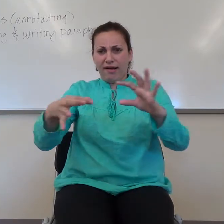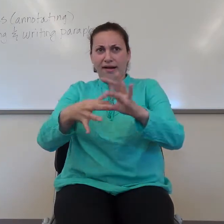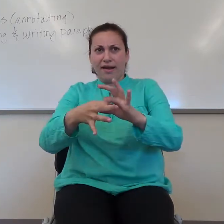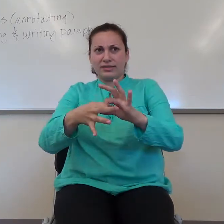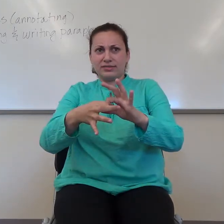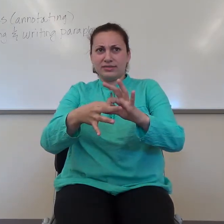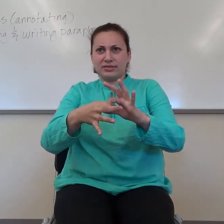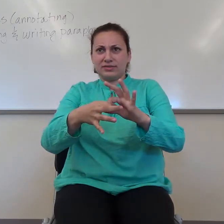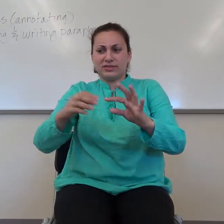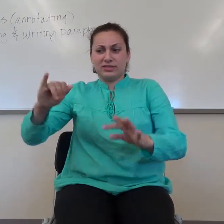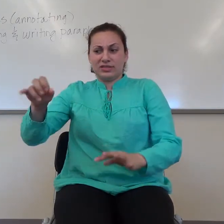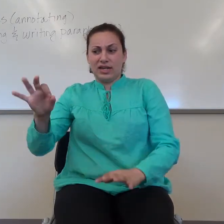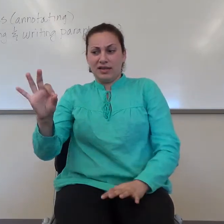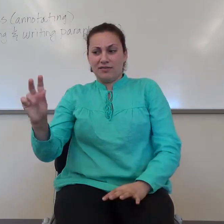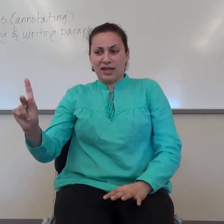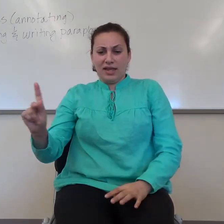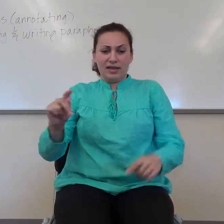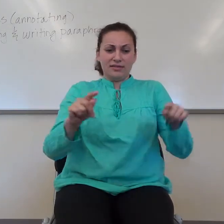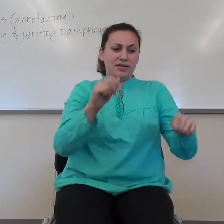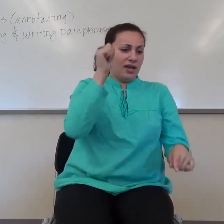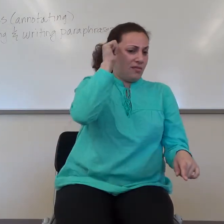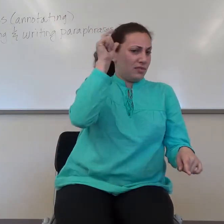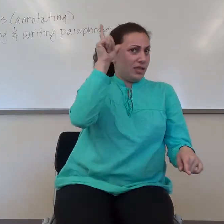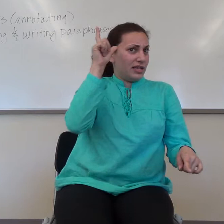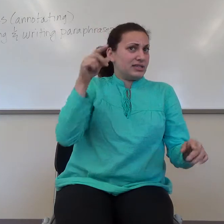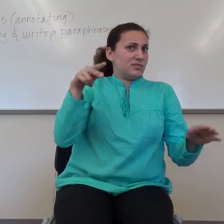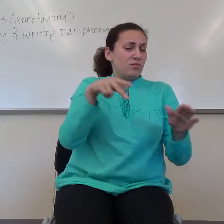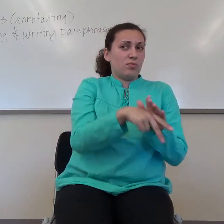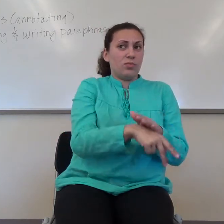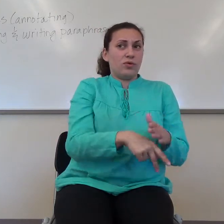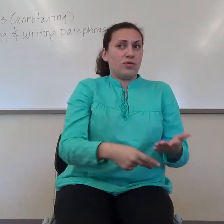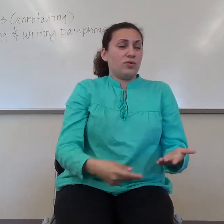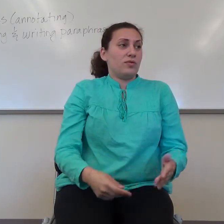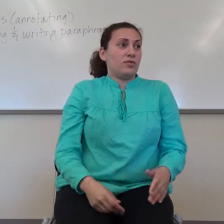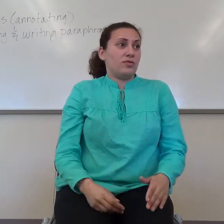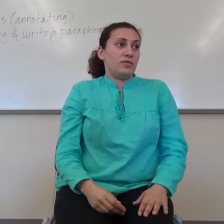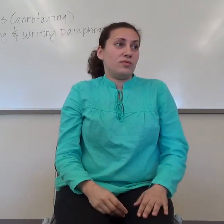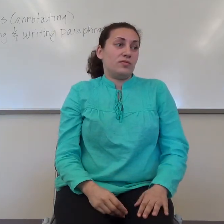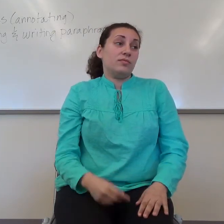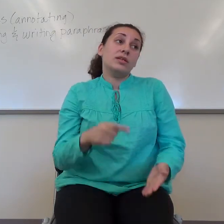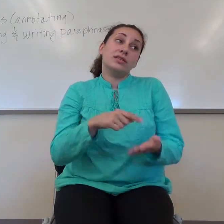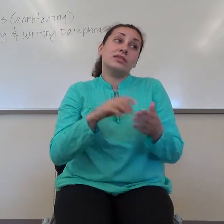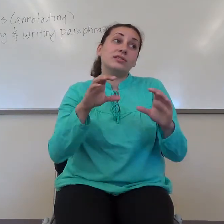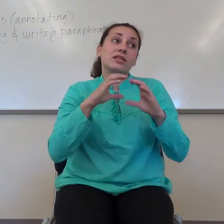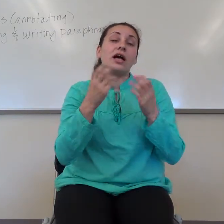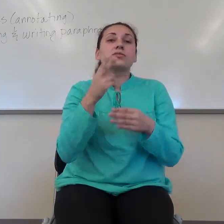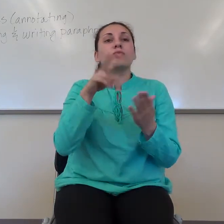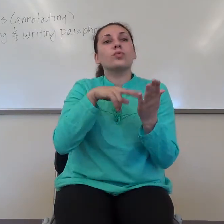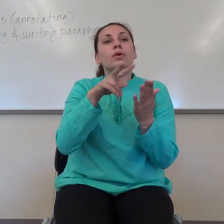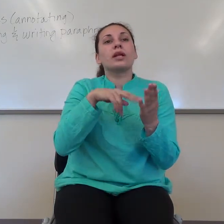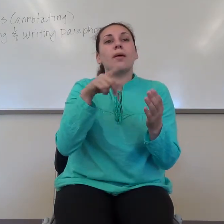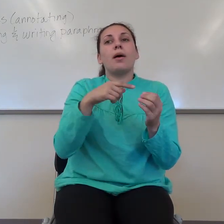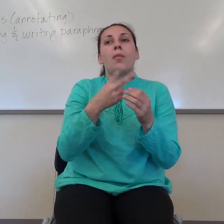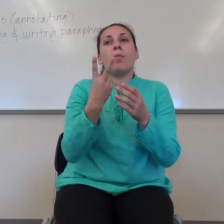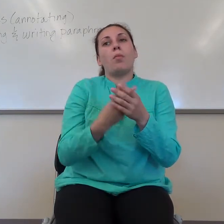Kennedy's assassination and Lincoln's assassination. And in this class, we just happen to be reading about both, okay?